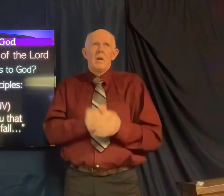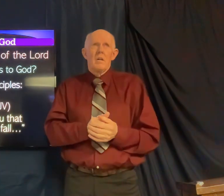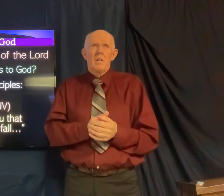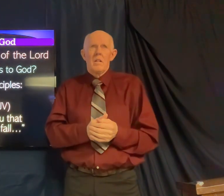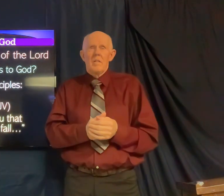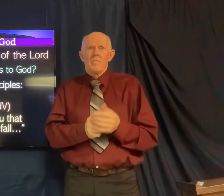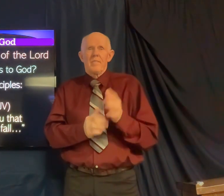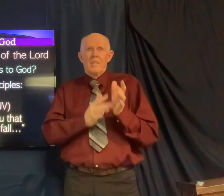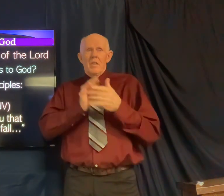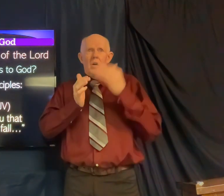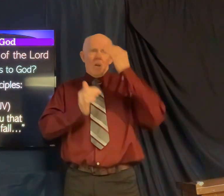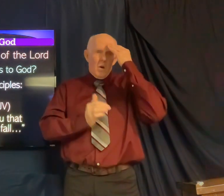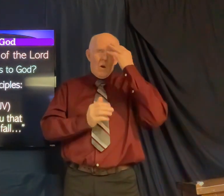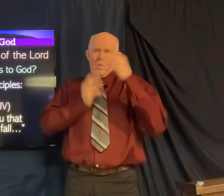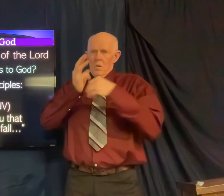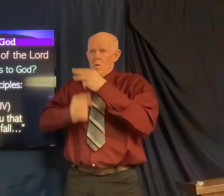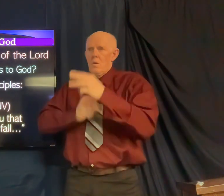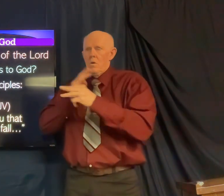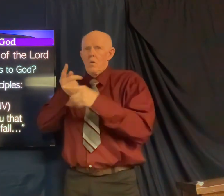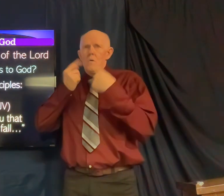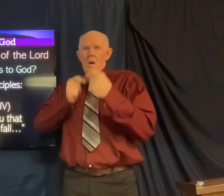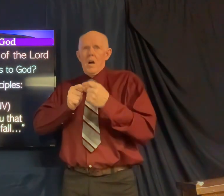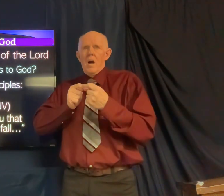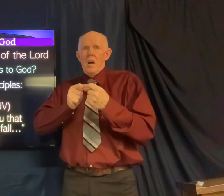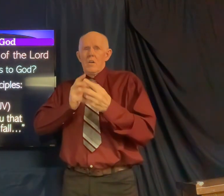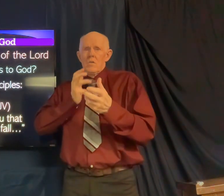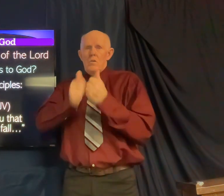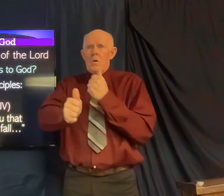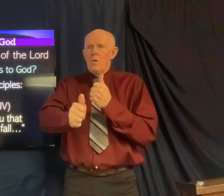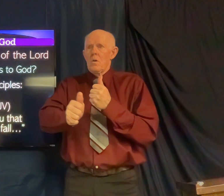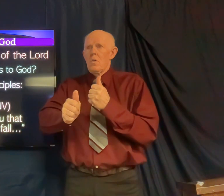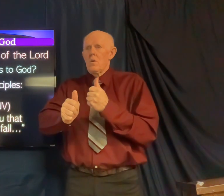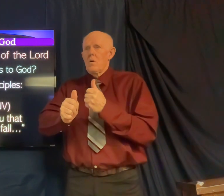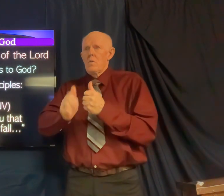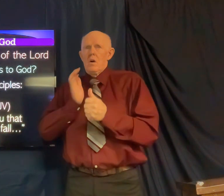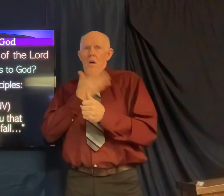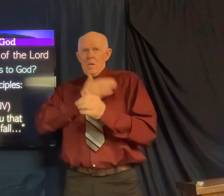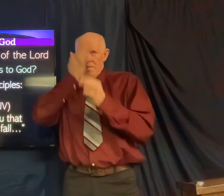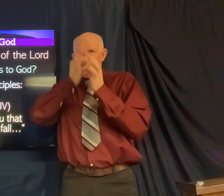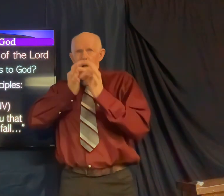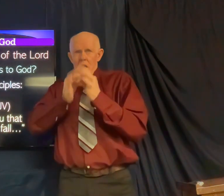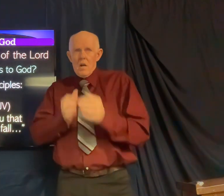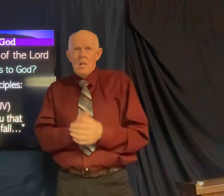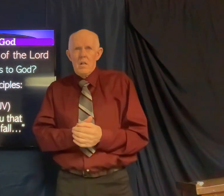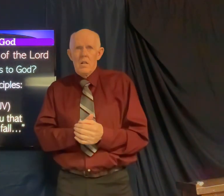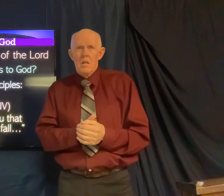would keep faithful. He knew the world would try to destroy our faith